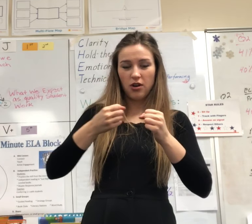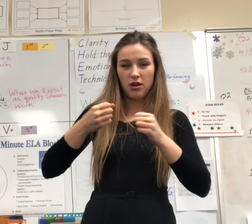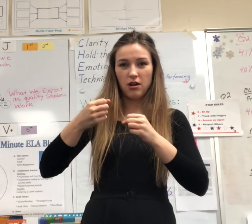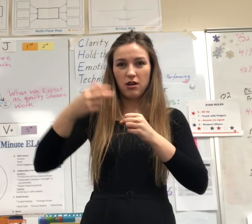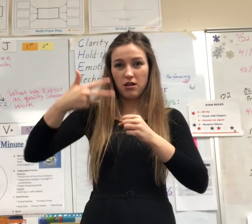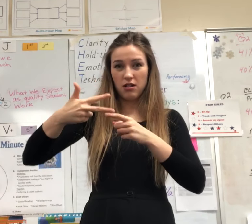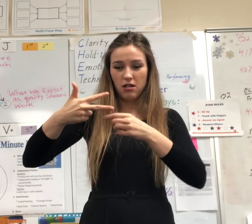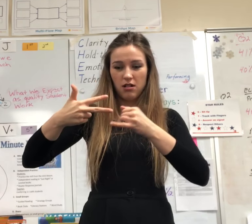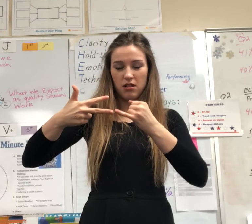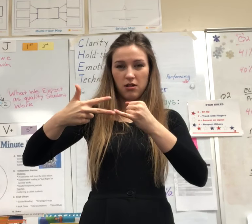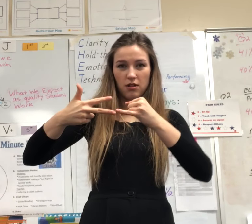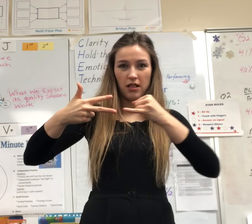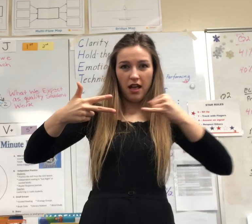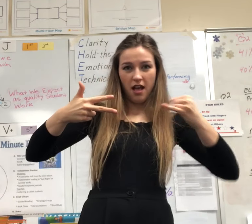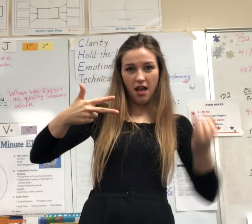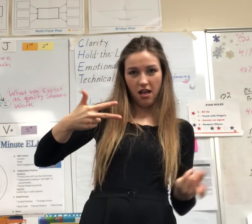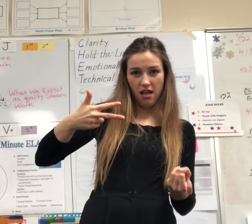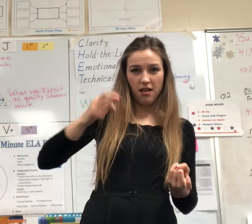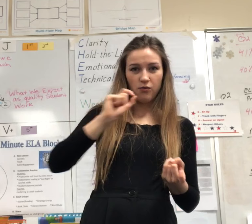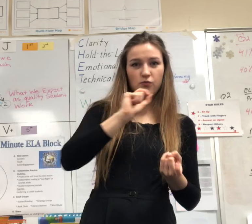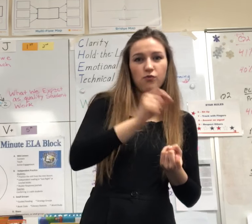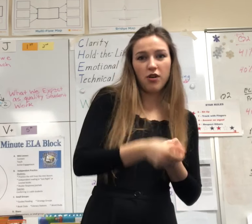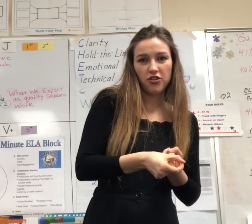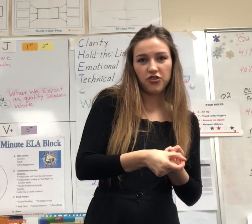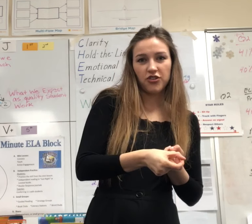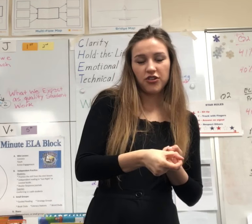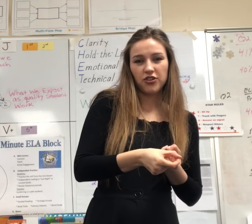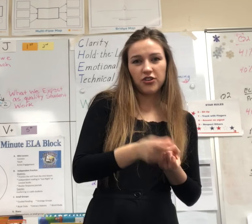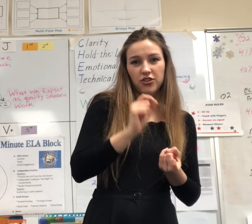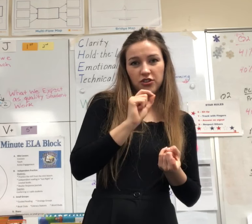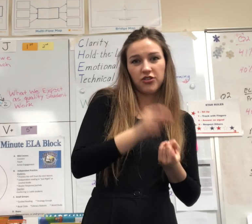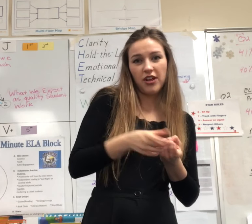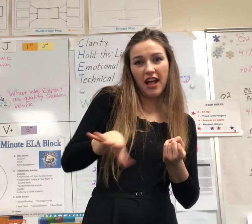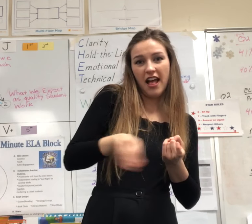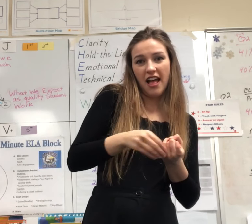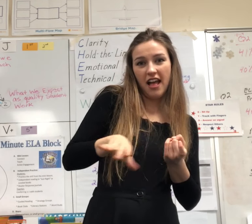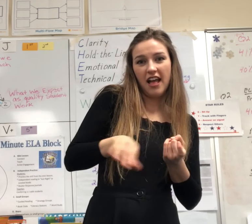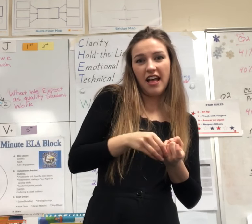it'll go. We're going to see what it does to the motion. So you pull it backwards? No.